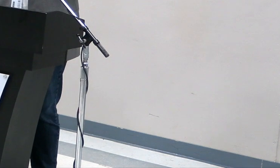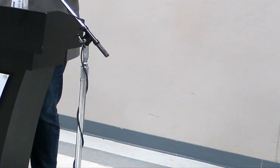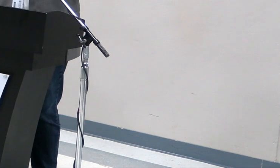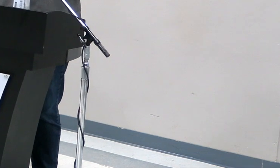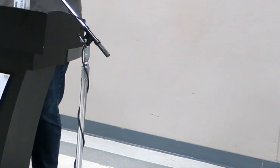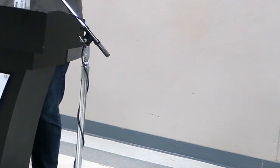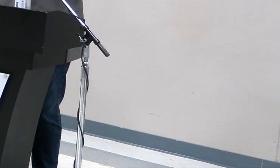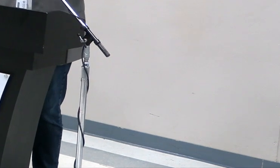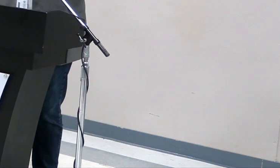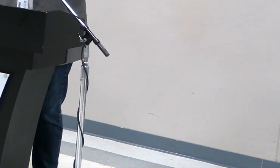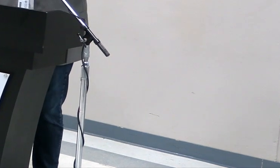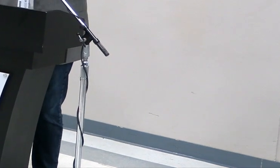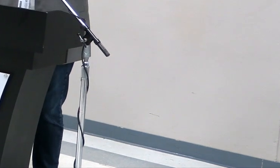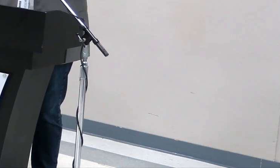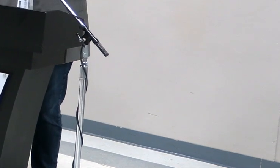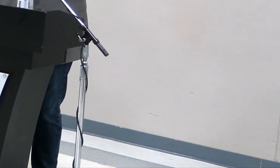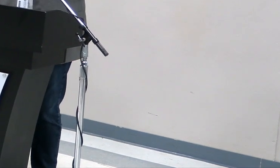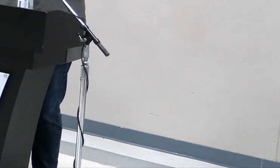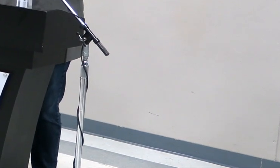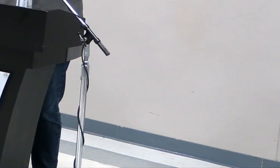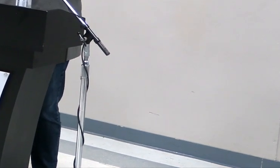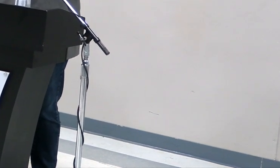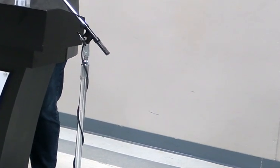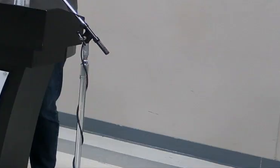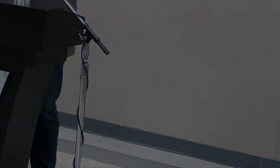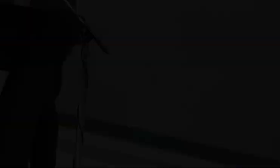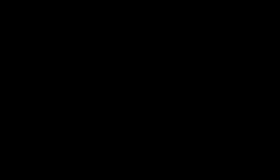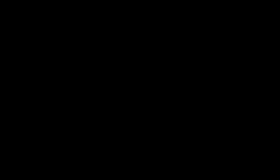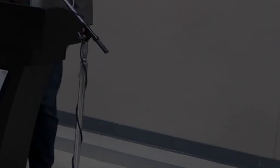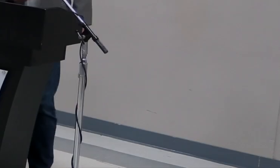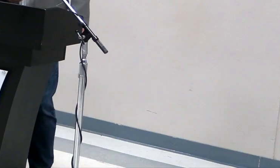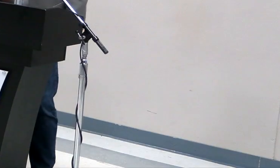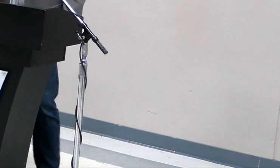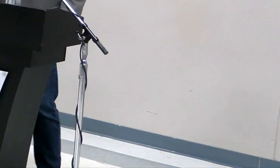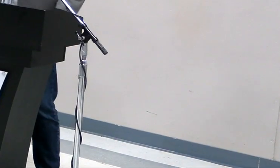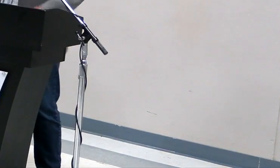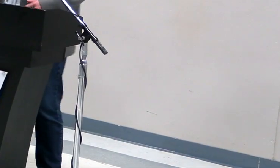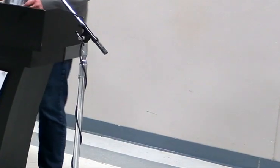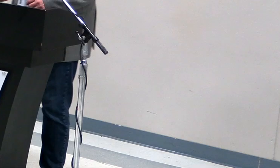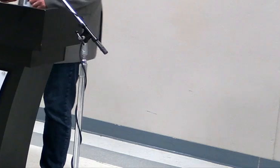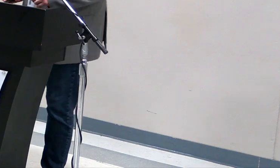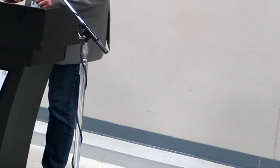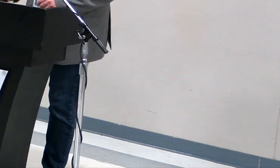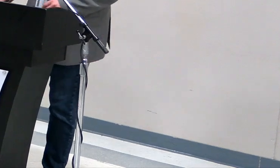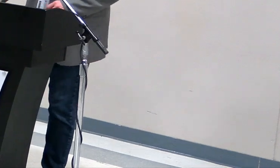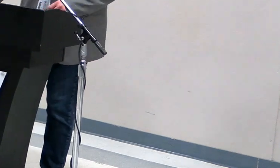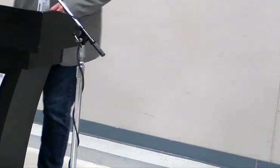as we learn it, as townships open. We'll push that out to everybody. Thank you.